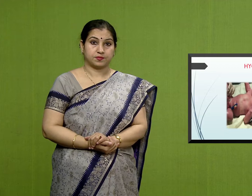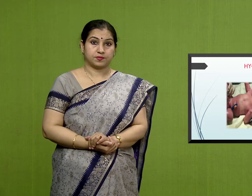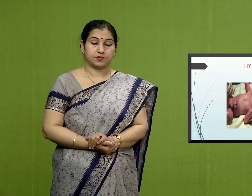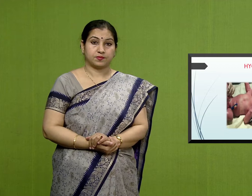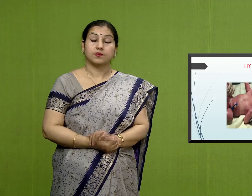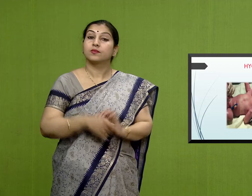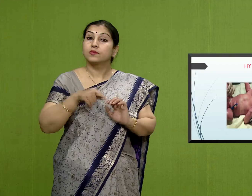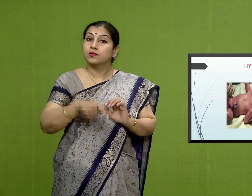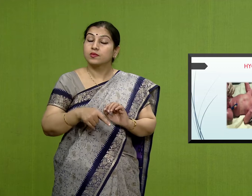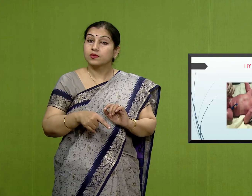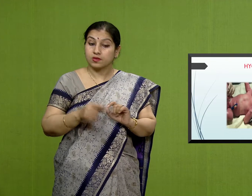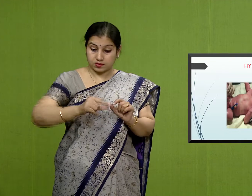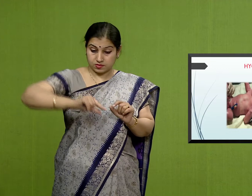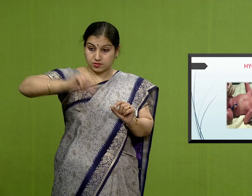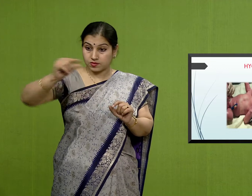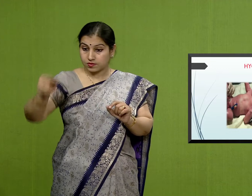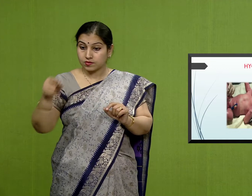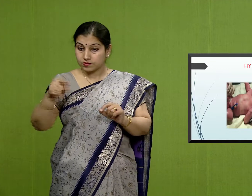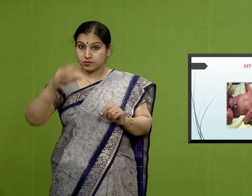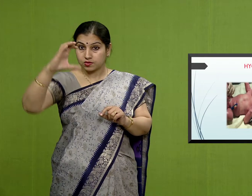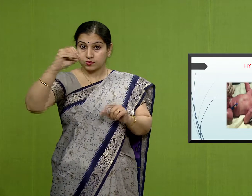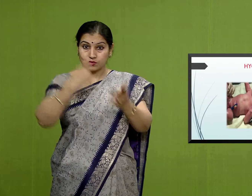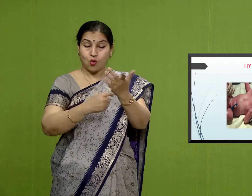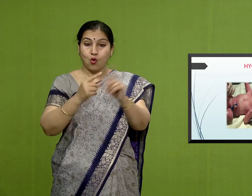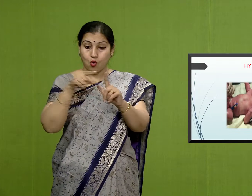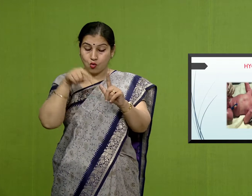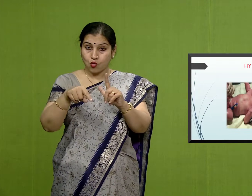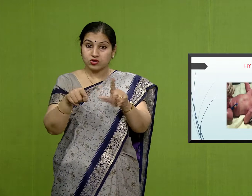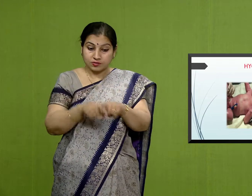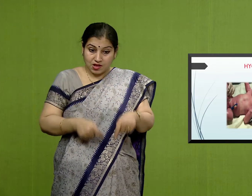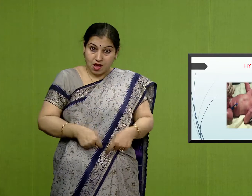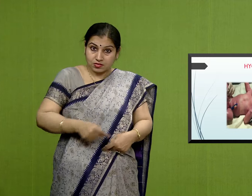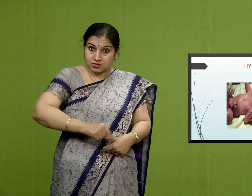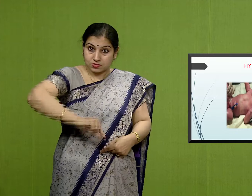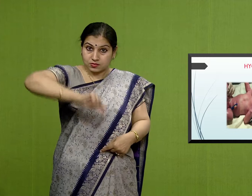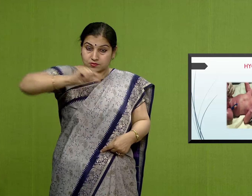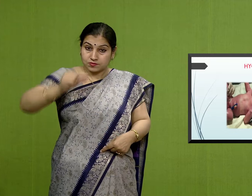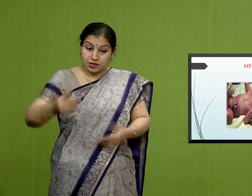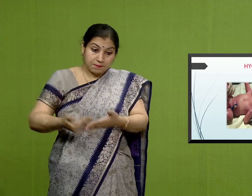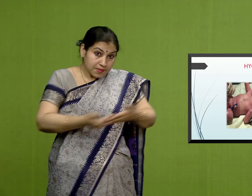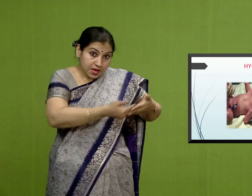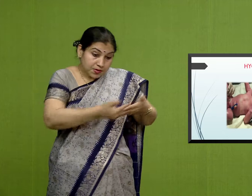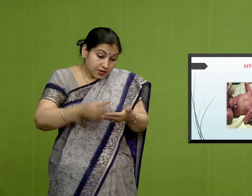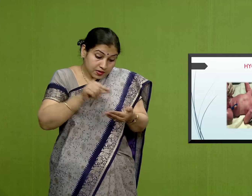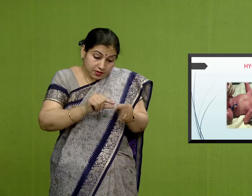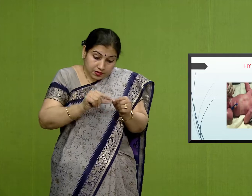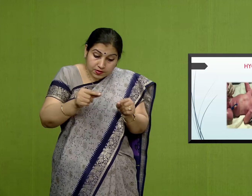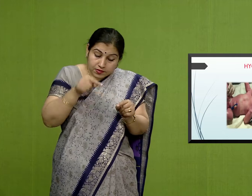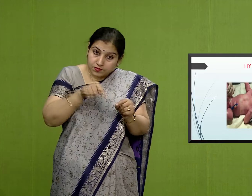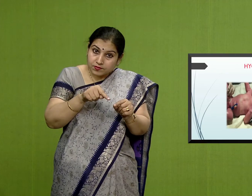The umbilical cord is at the navel of the baby. from where